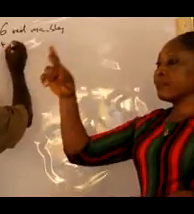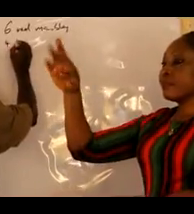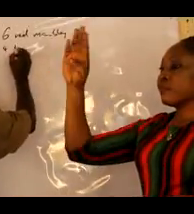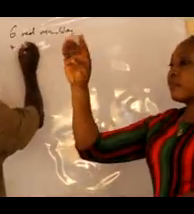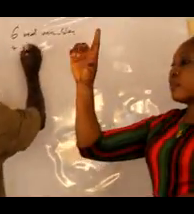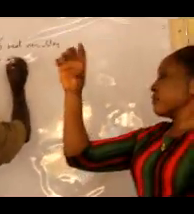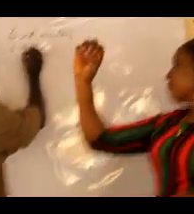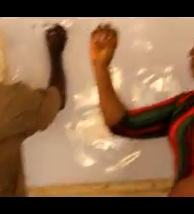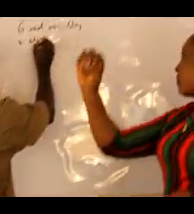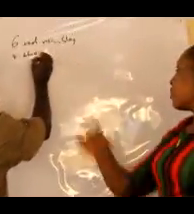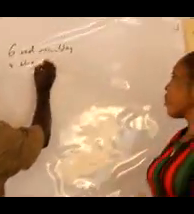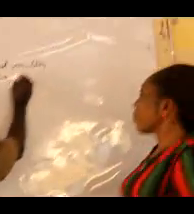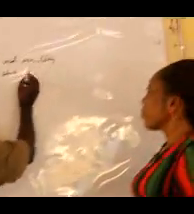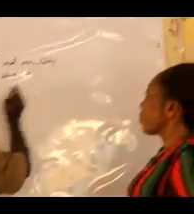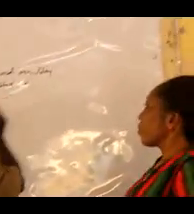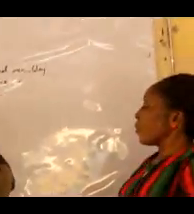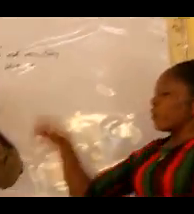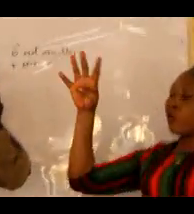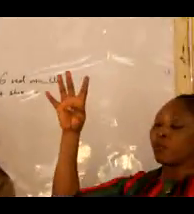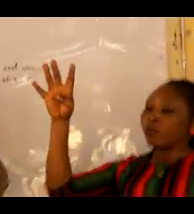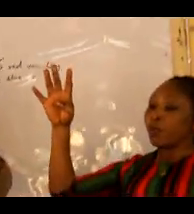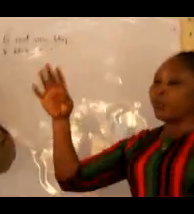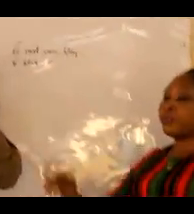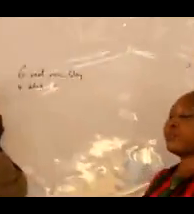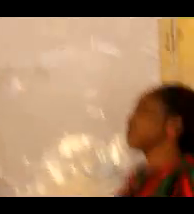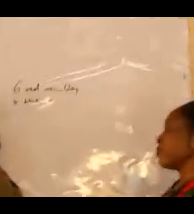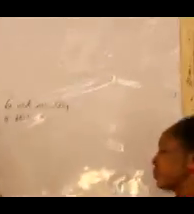4 blue marbles,